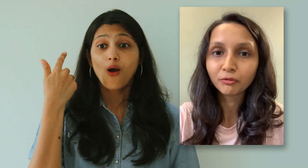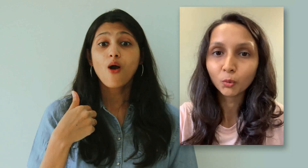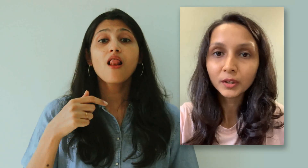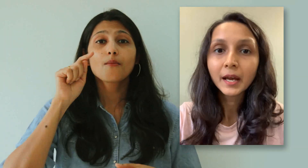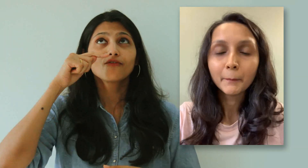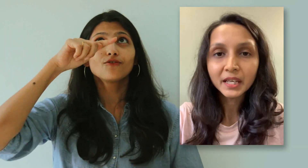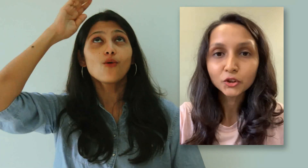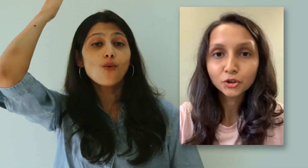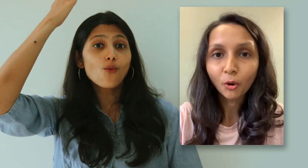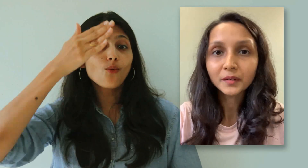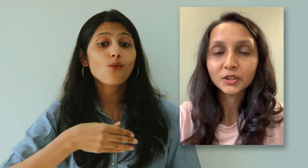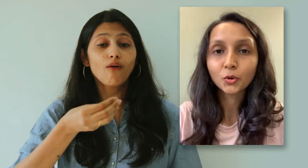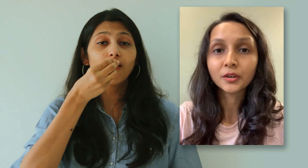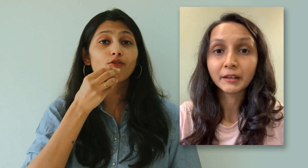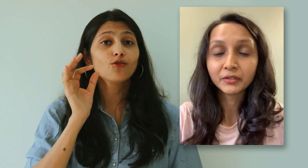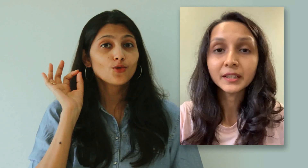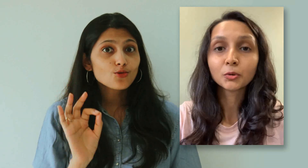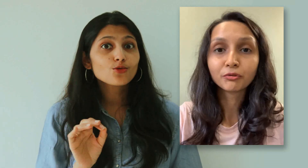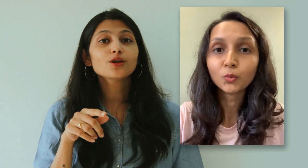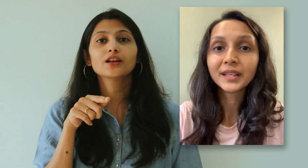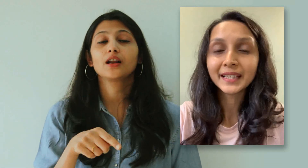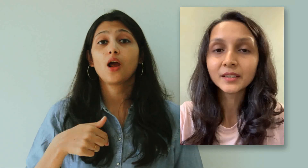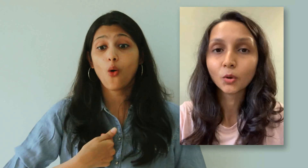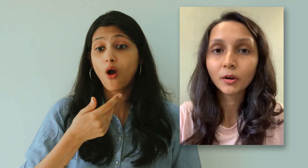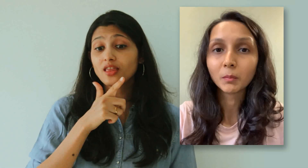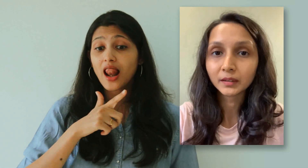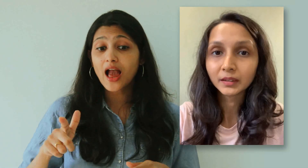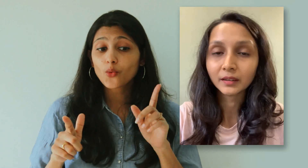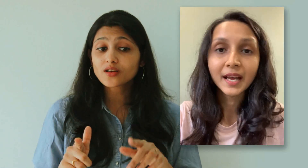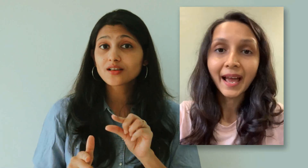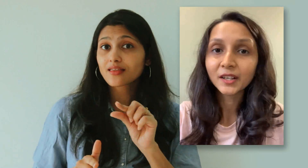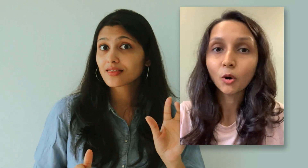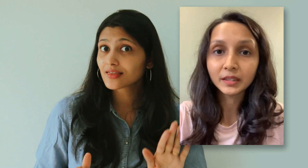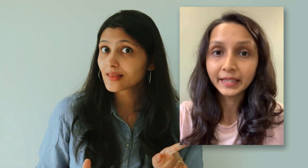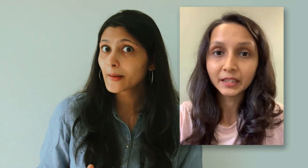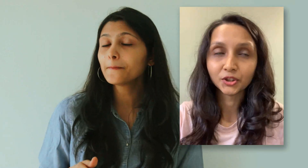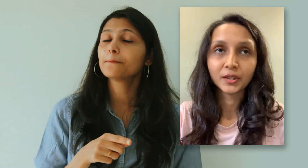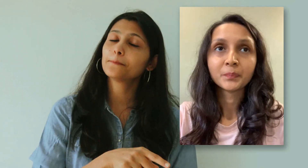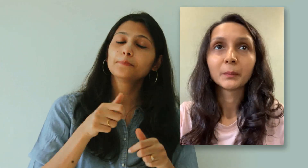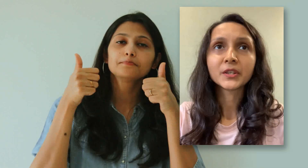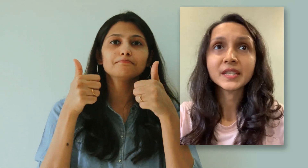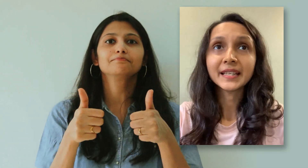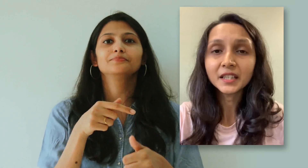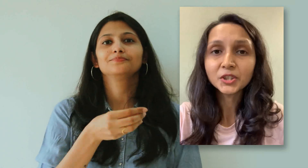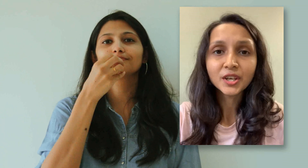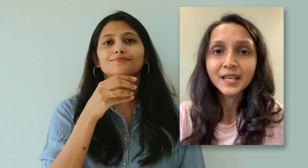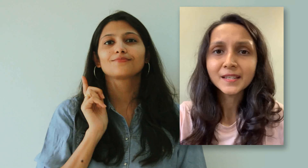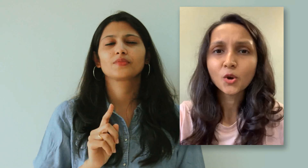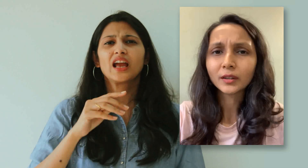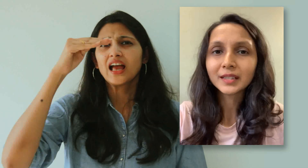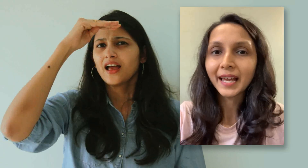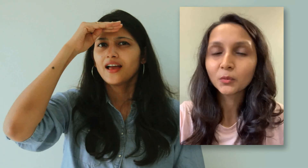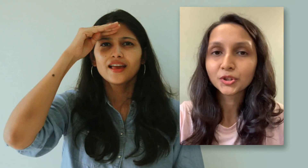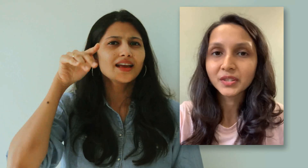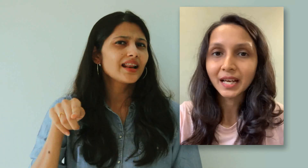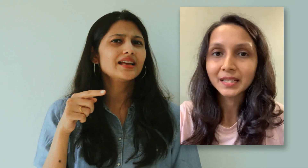about food, make sure that you are referring to food in your mother tongue and not in English. Because English is not